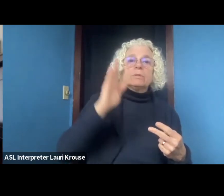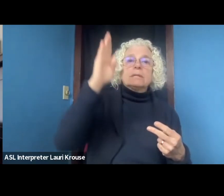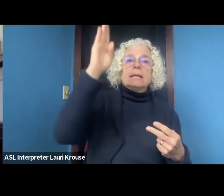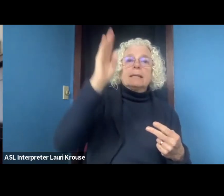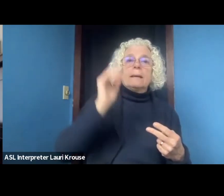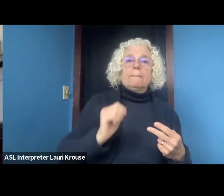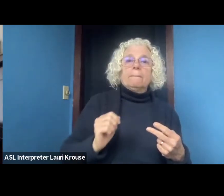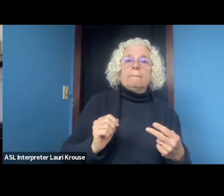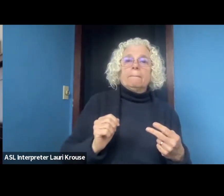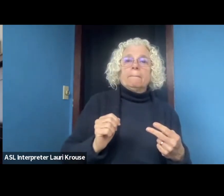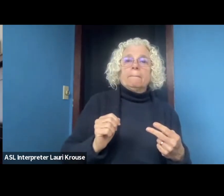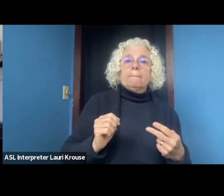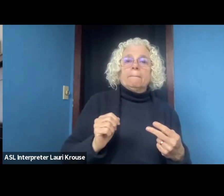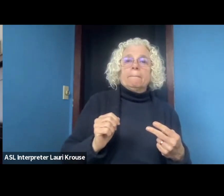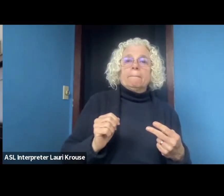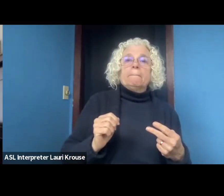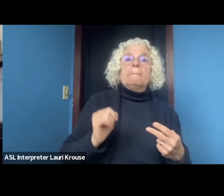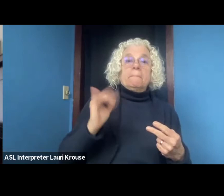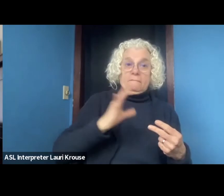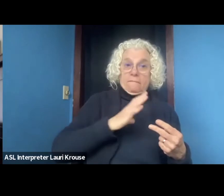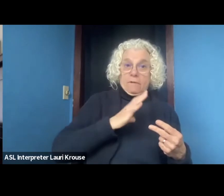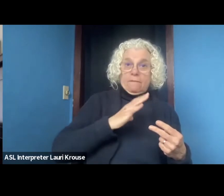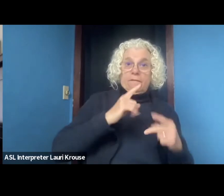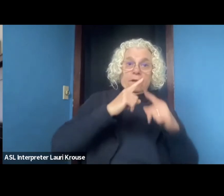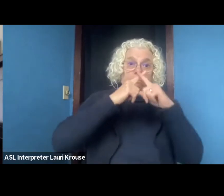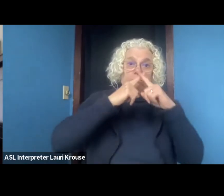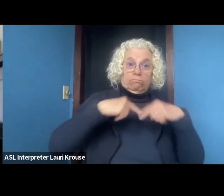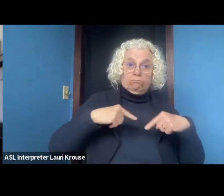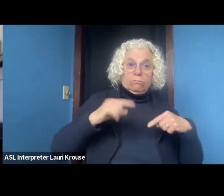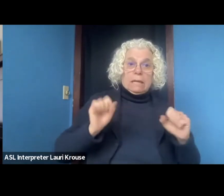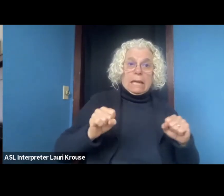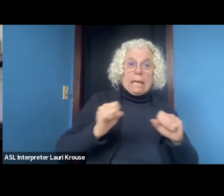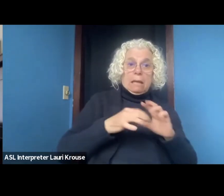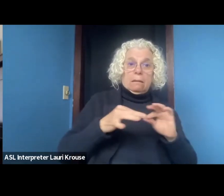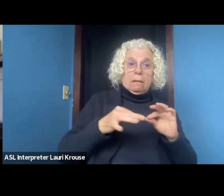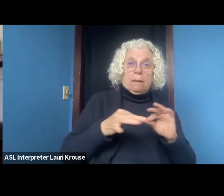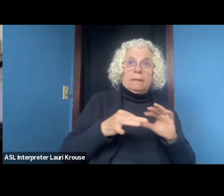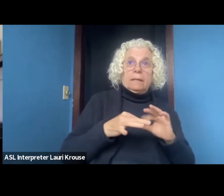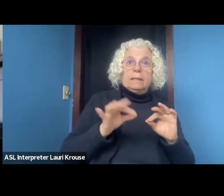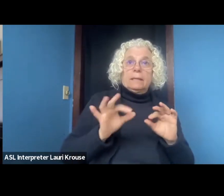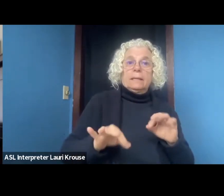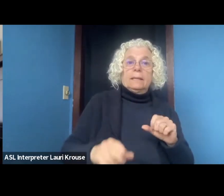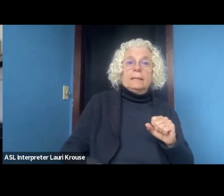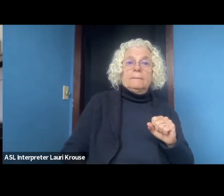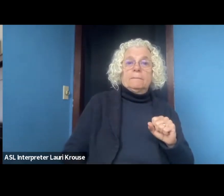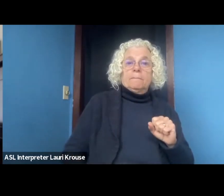thank you. Yes, please unmute and share.